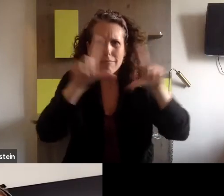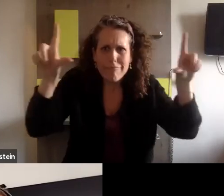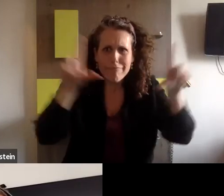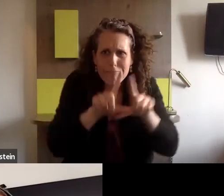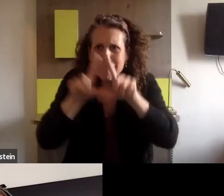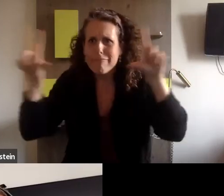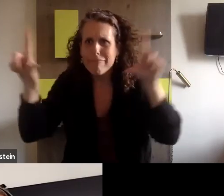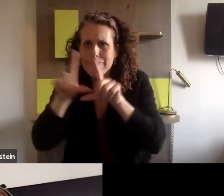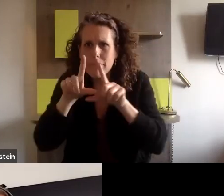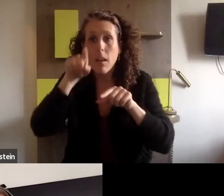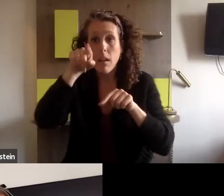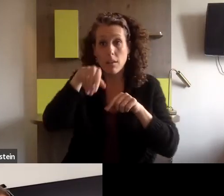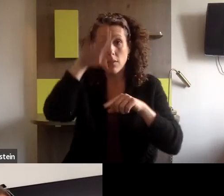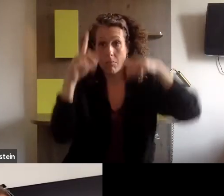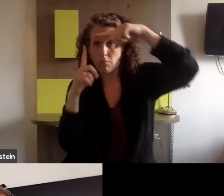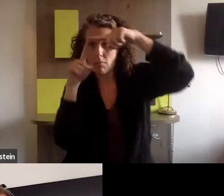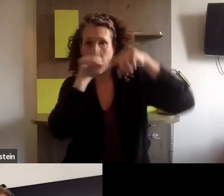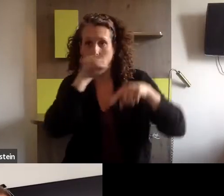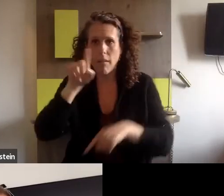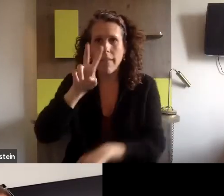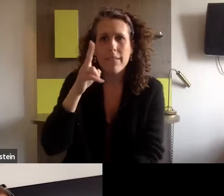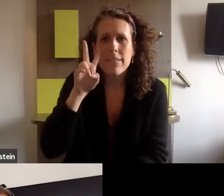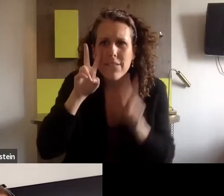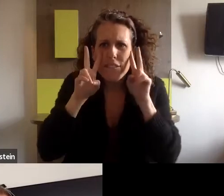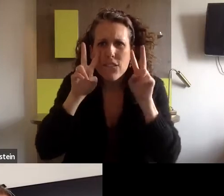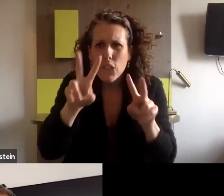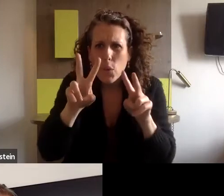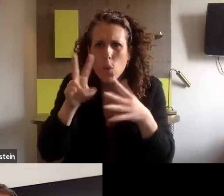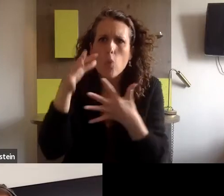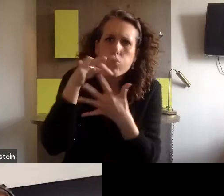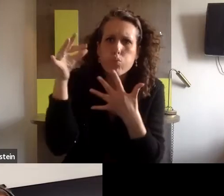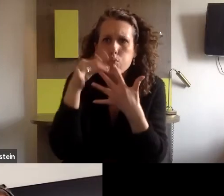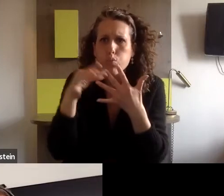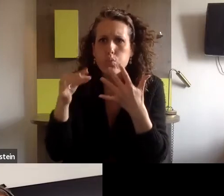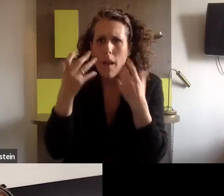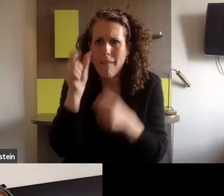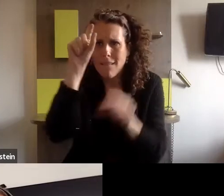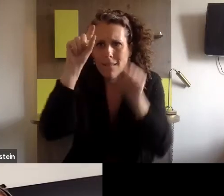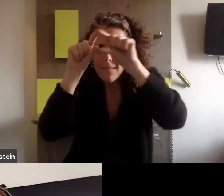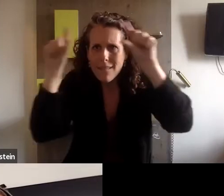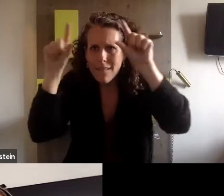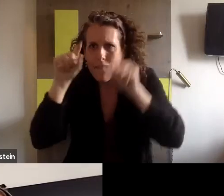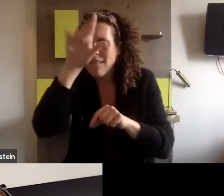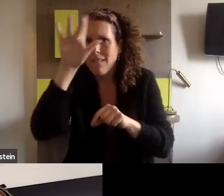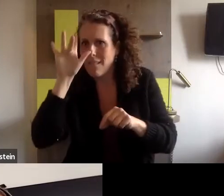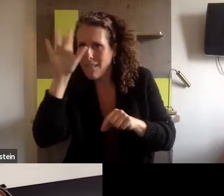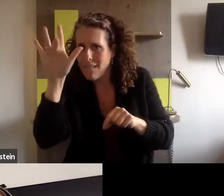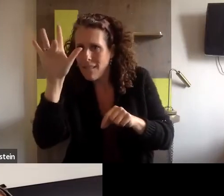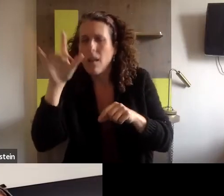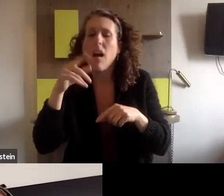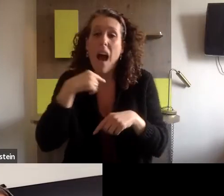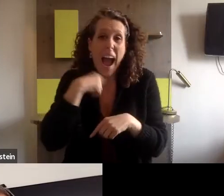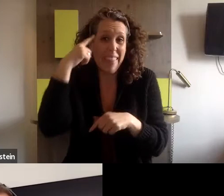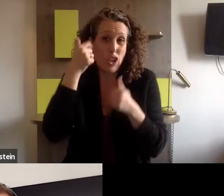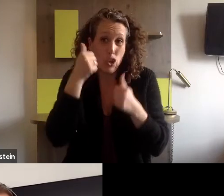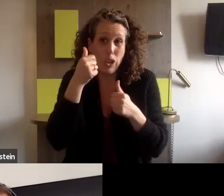page, and you can have all the speakers, probably best to have all the speakers down the side, and then you can see all of us.